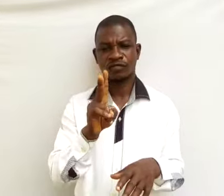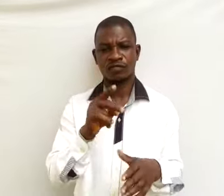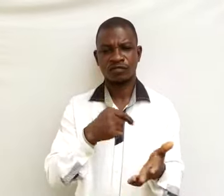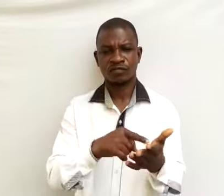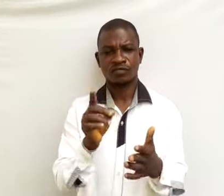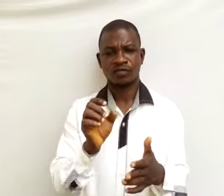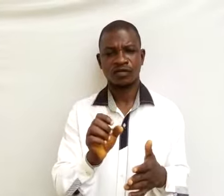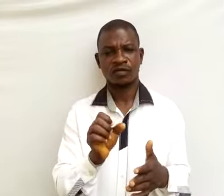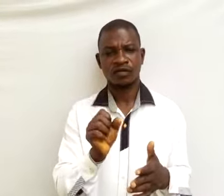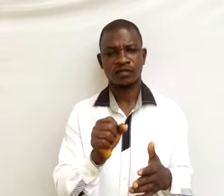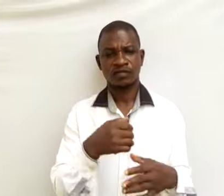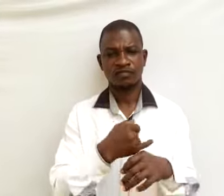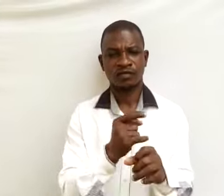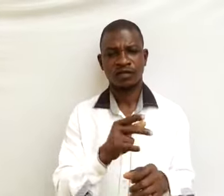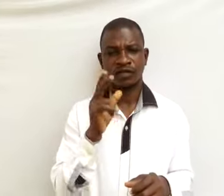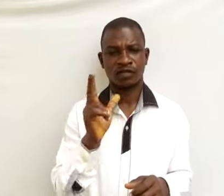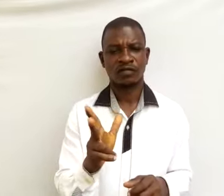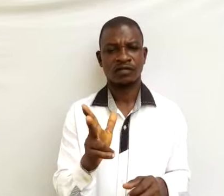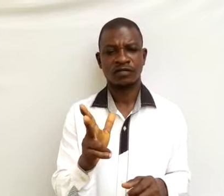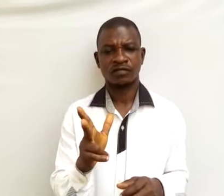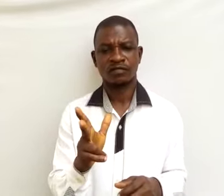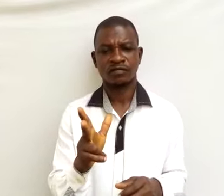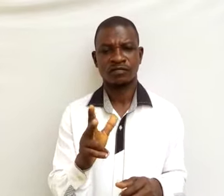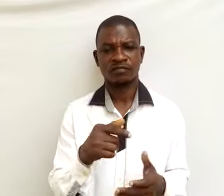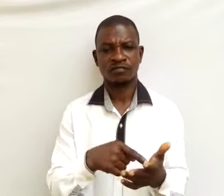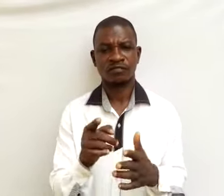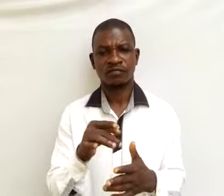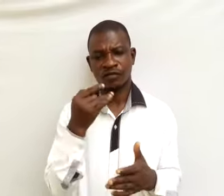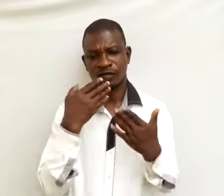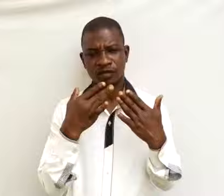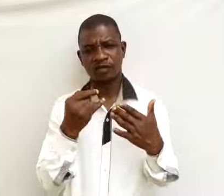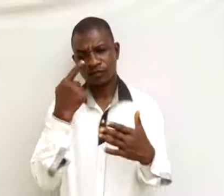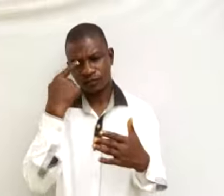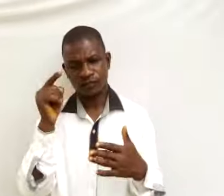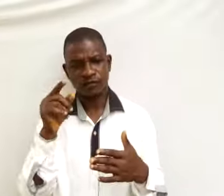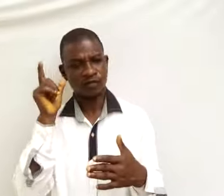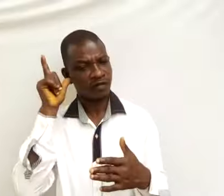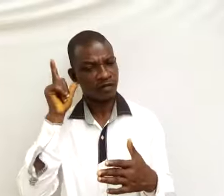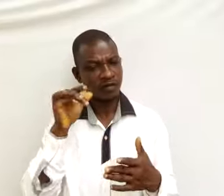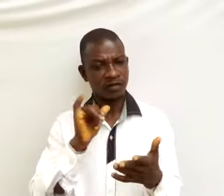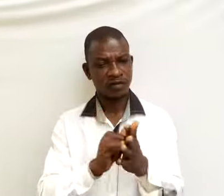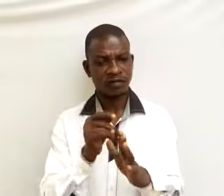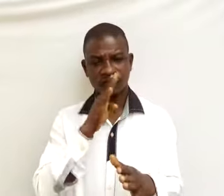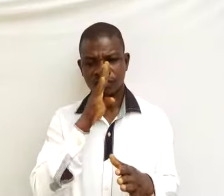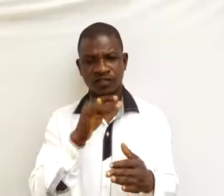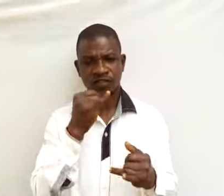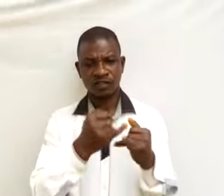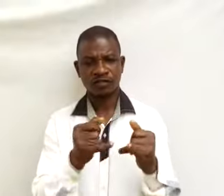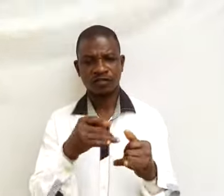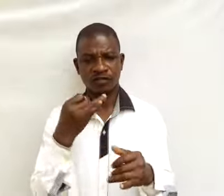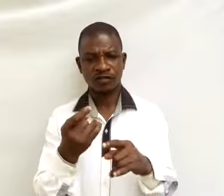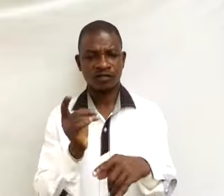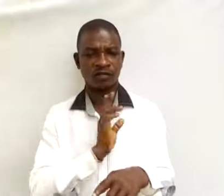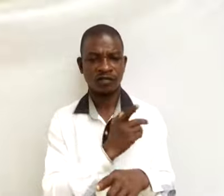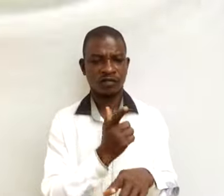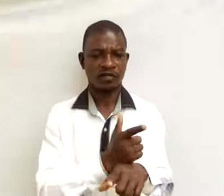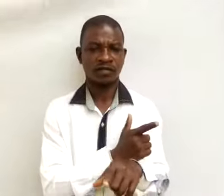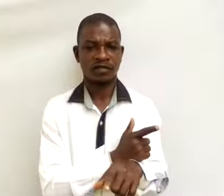marks, making 3 marks. Thank you for listening. That will be the end of our lesson